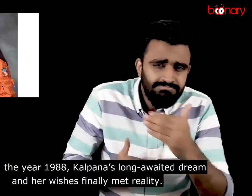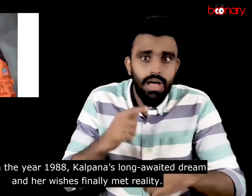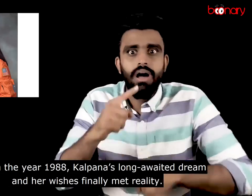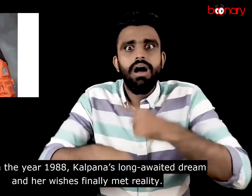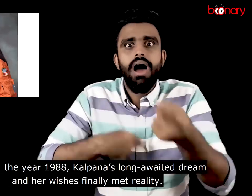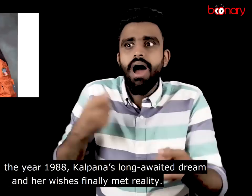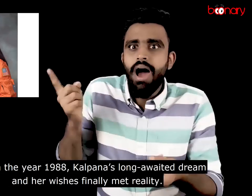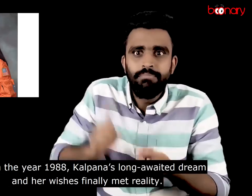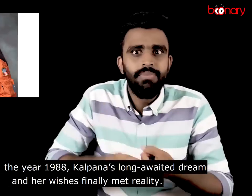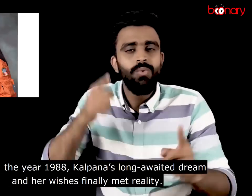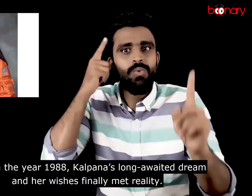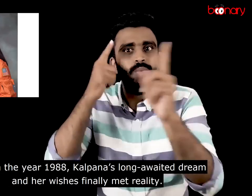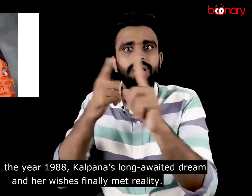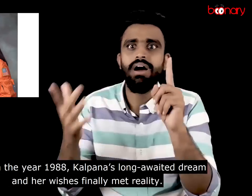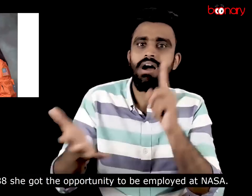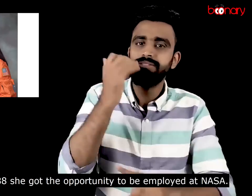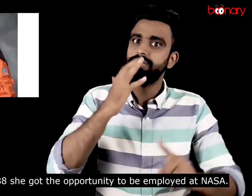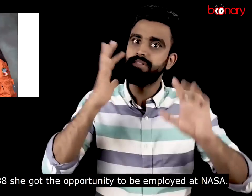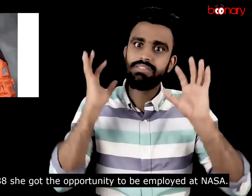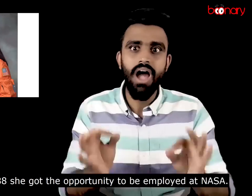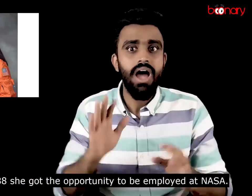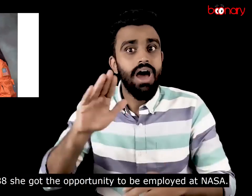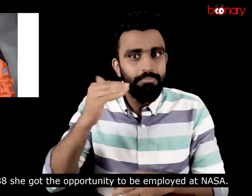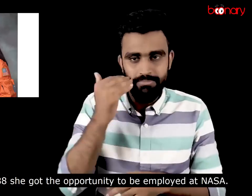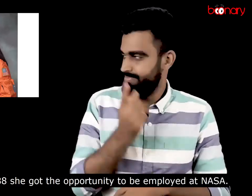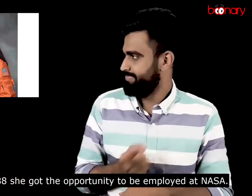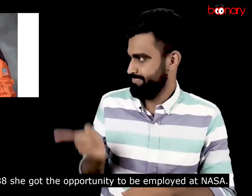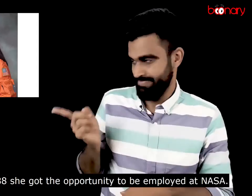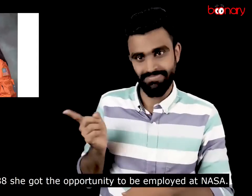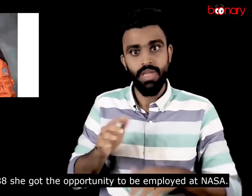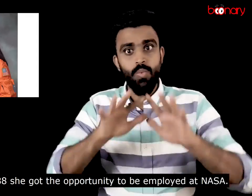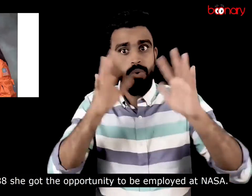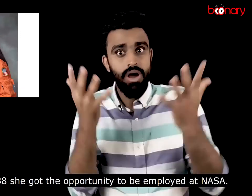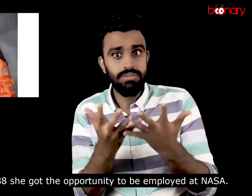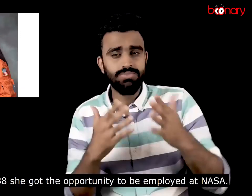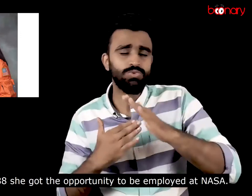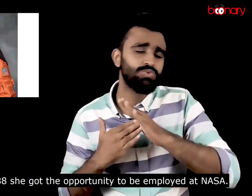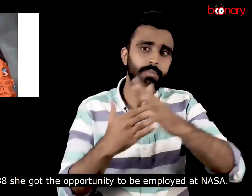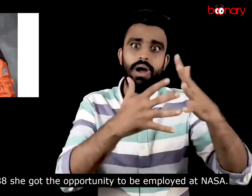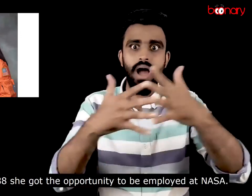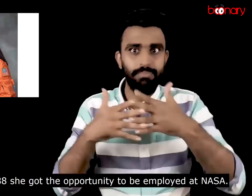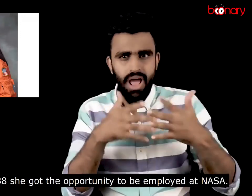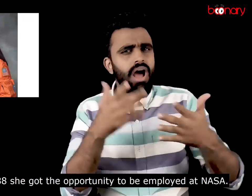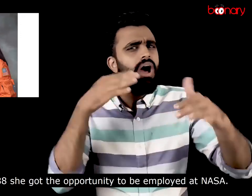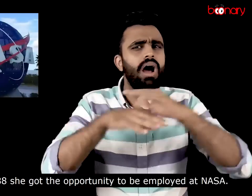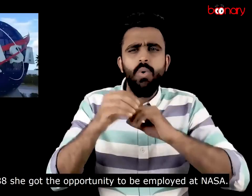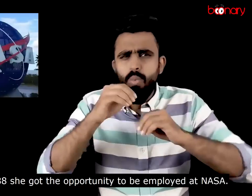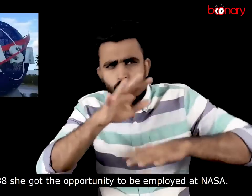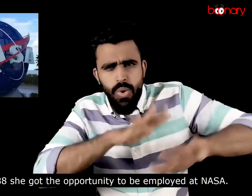finally met reality. So, in 1988, she got the opportunity to be employed at